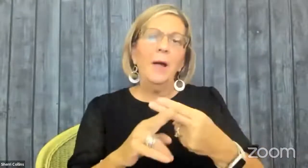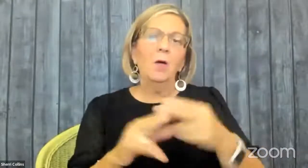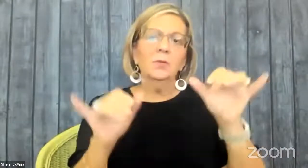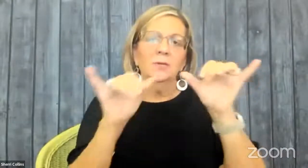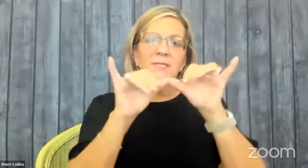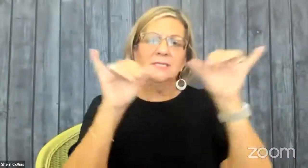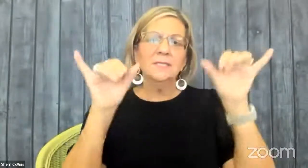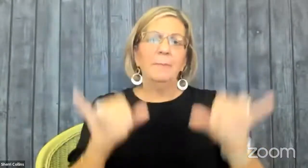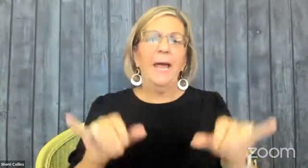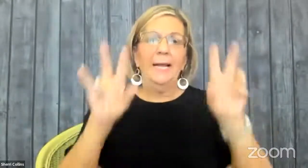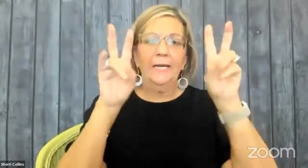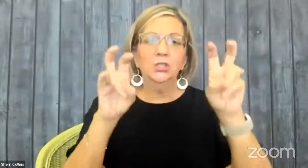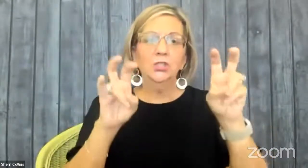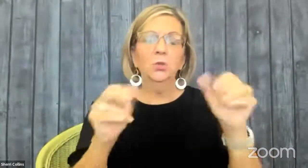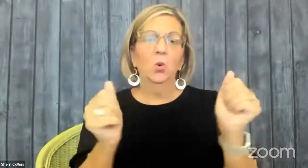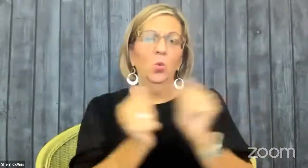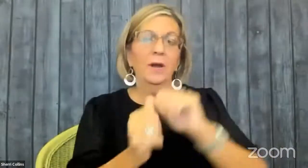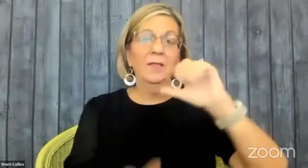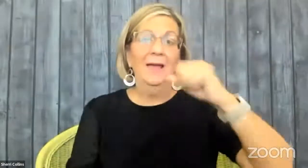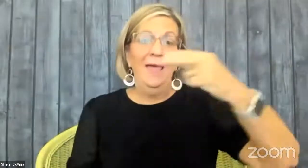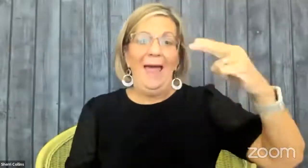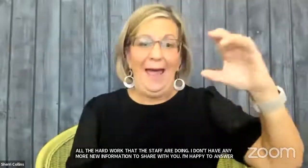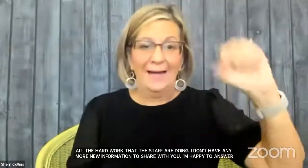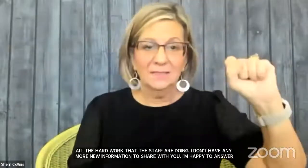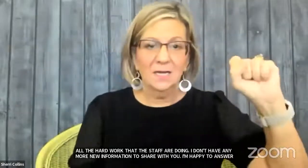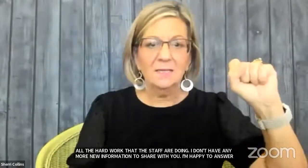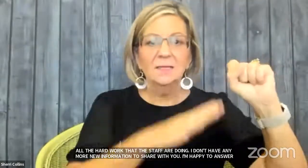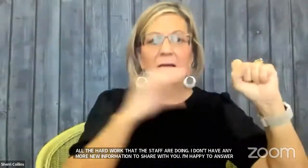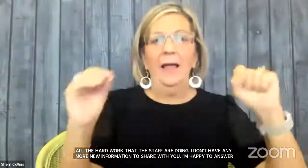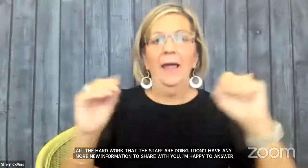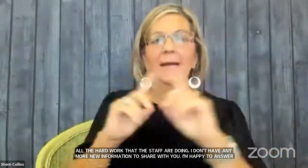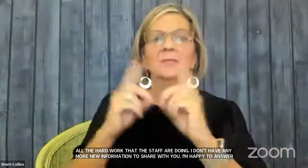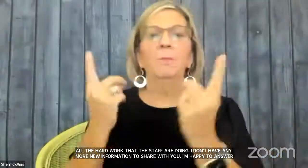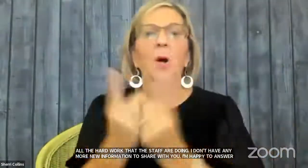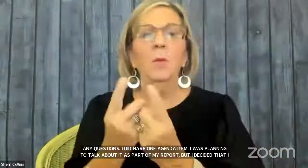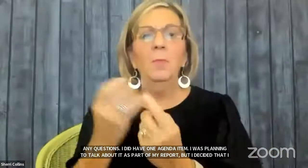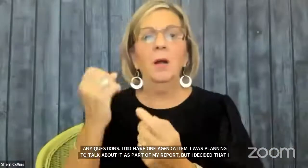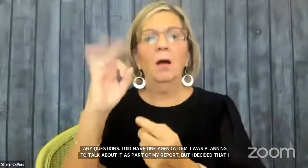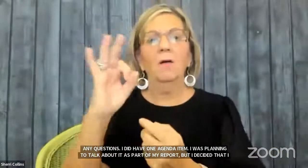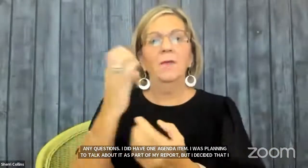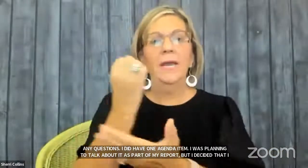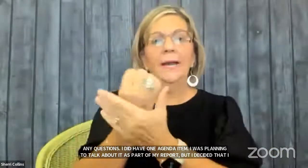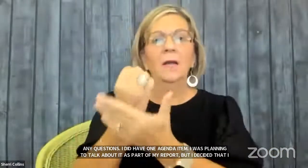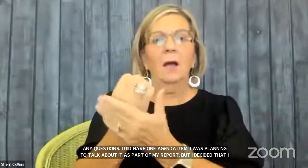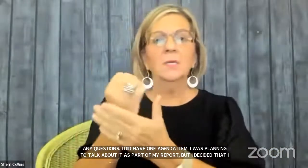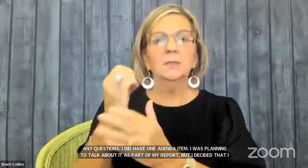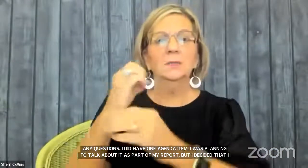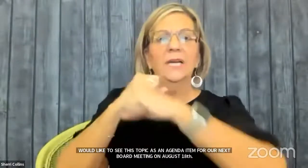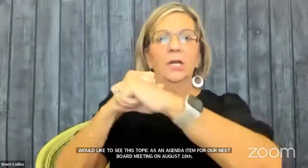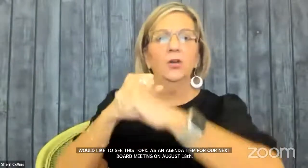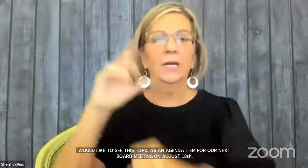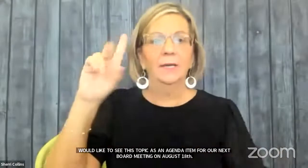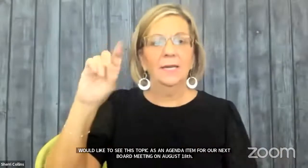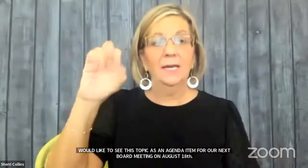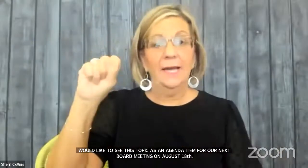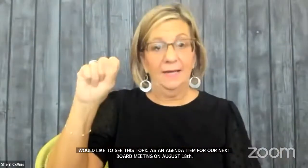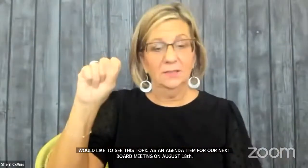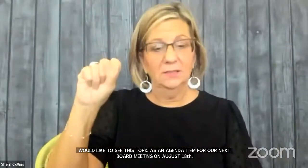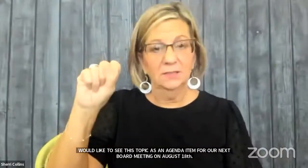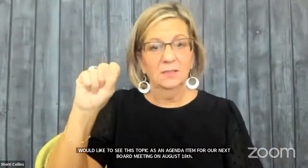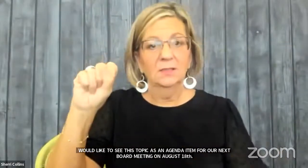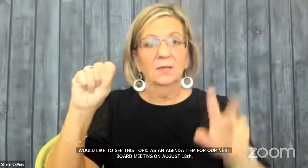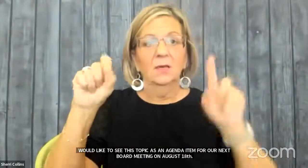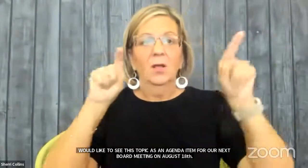talk about a systematic issue with access and Department of Economic Security,